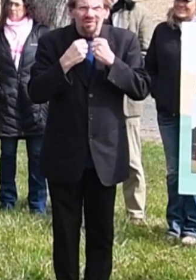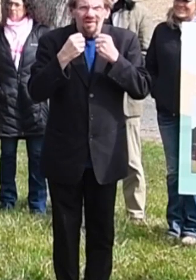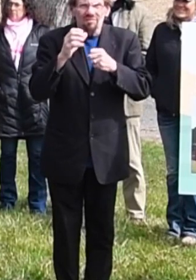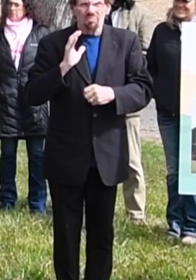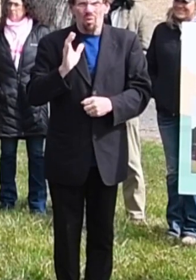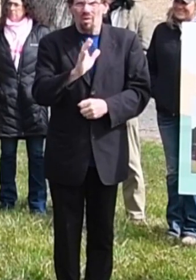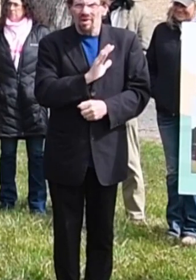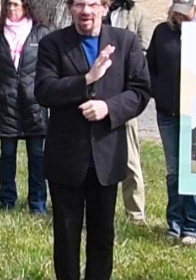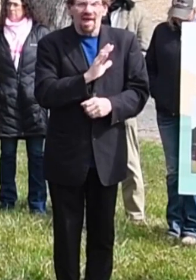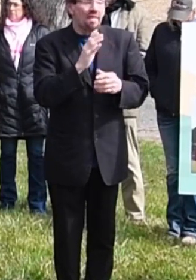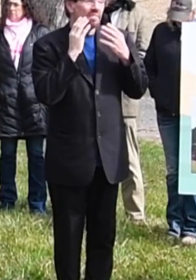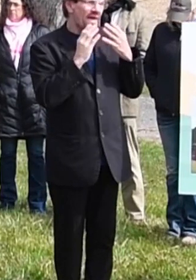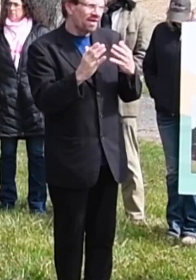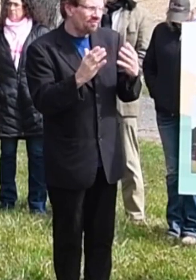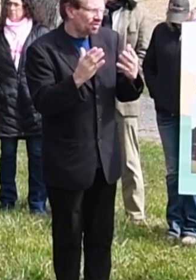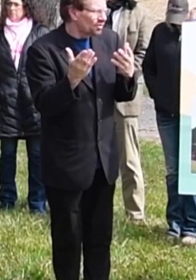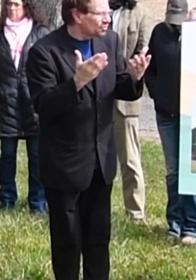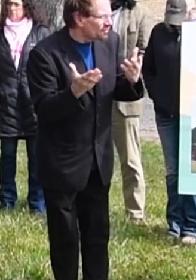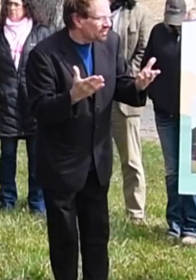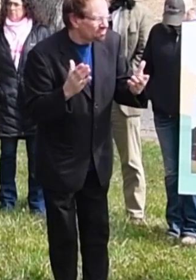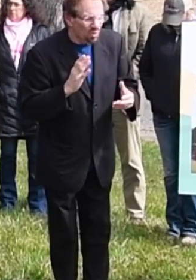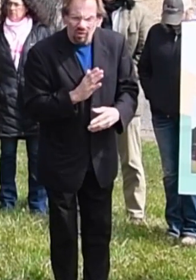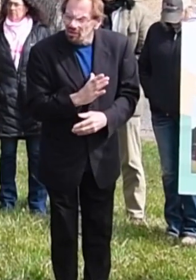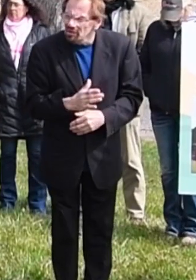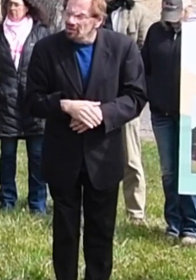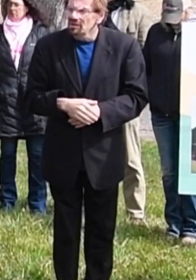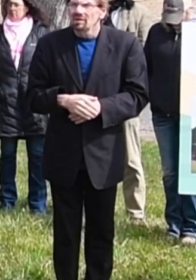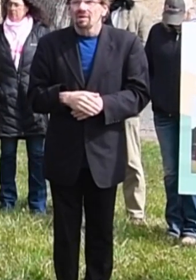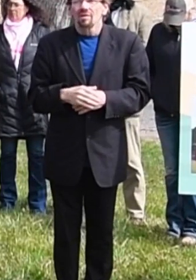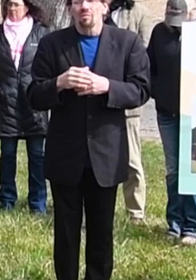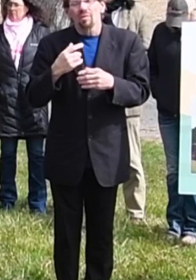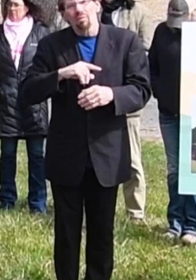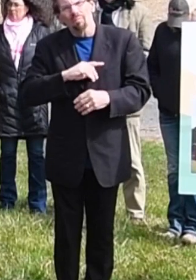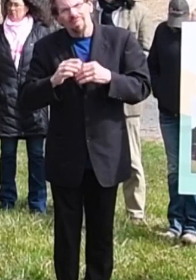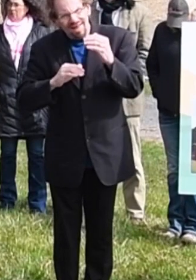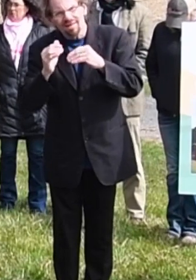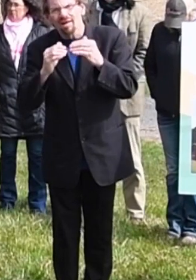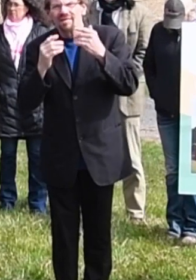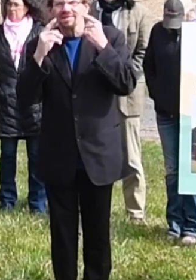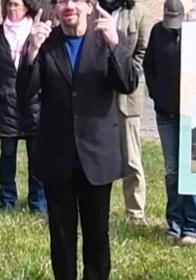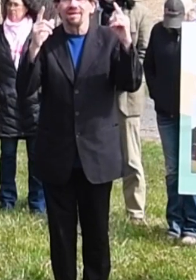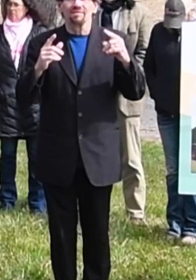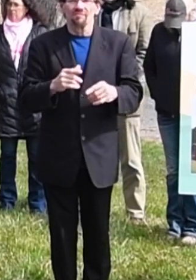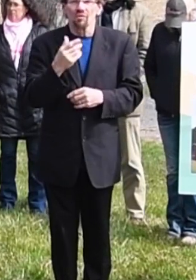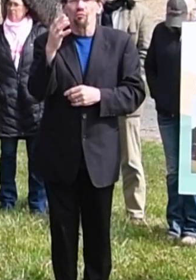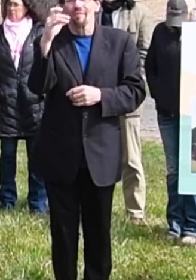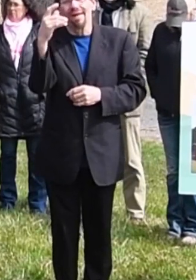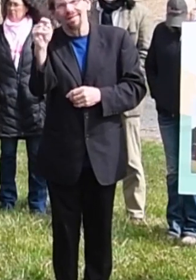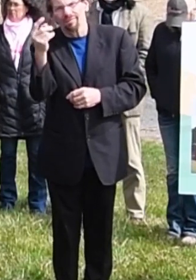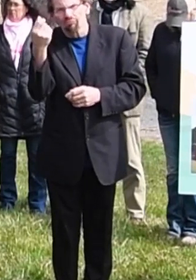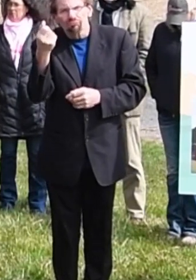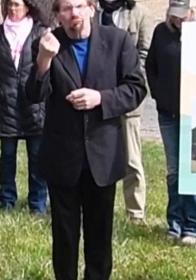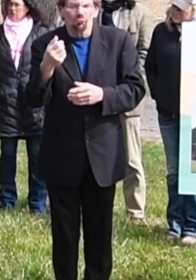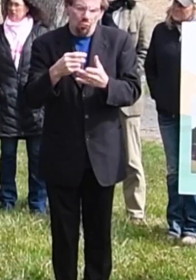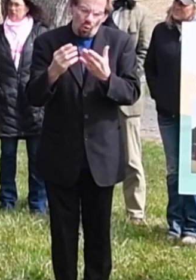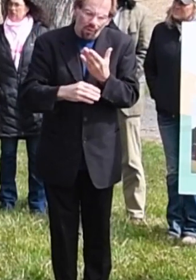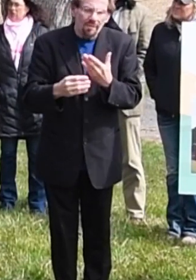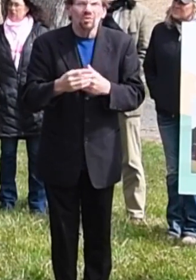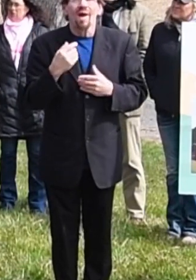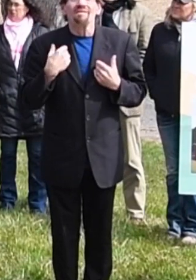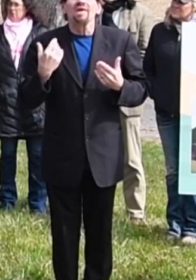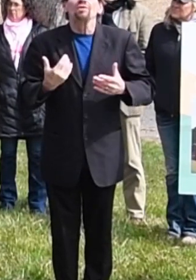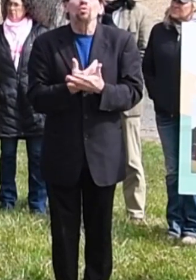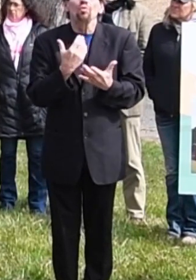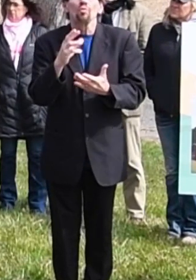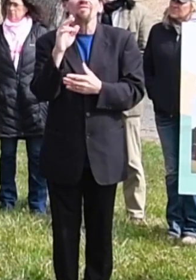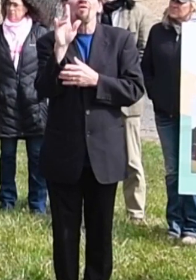much for your service, we will build upon the success of this grant program to create a new revolving loan program to